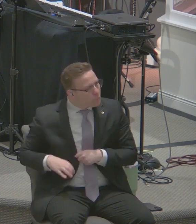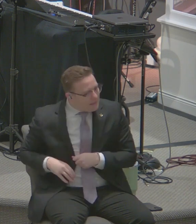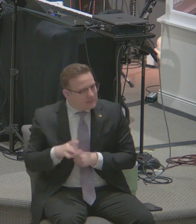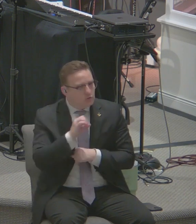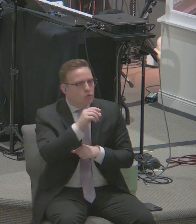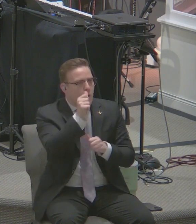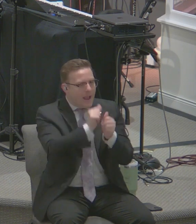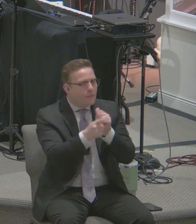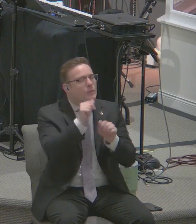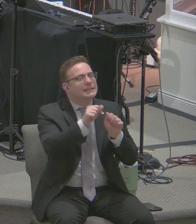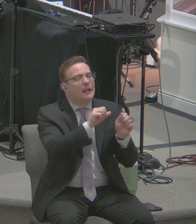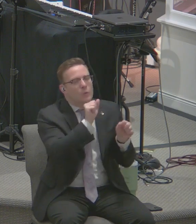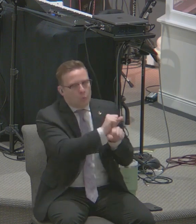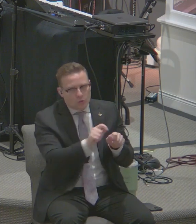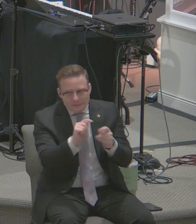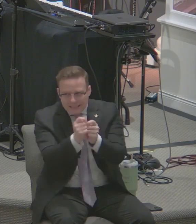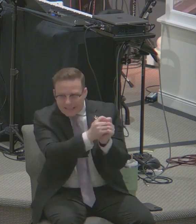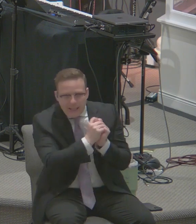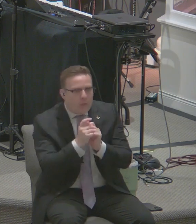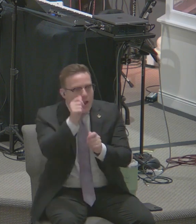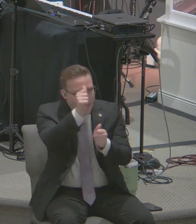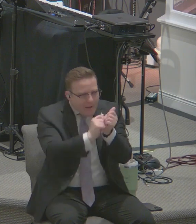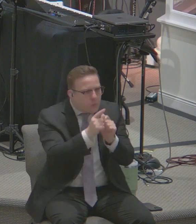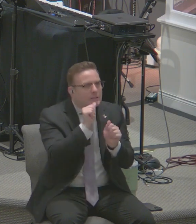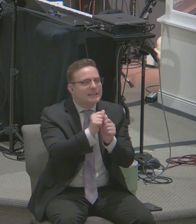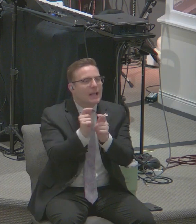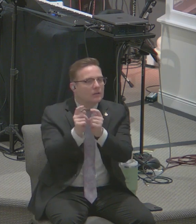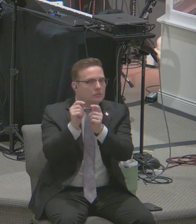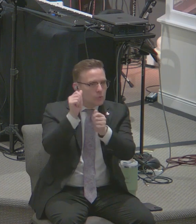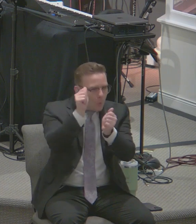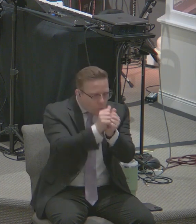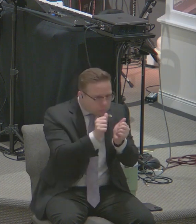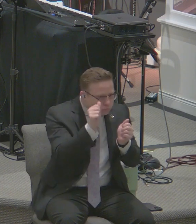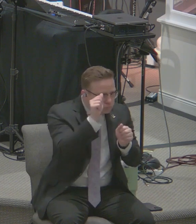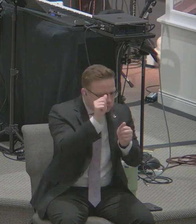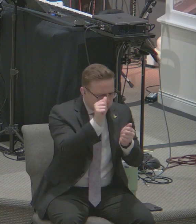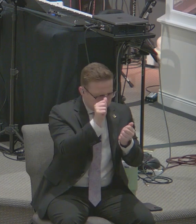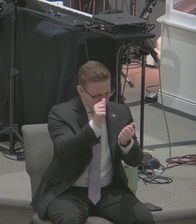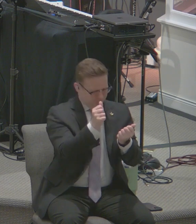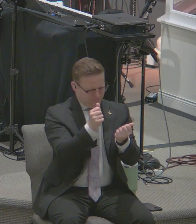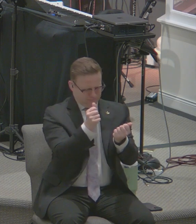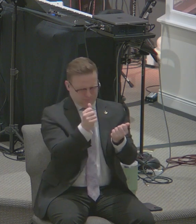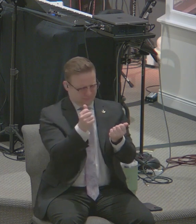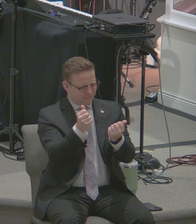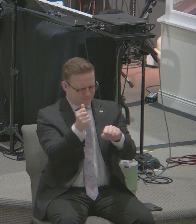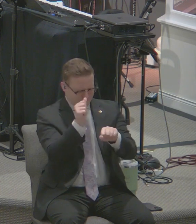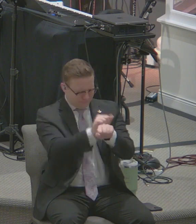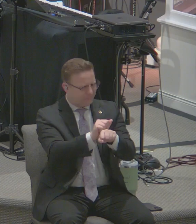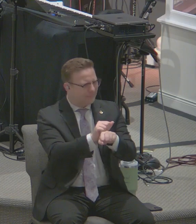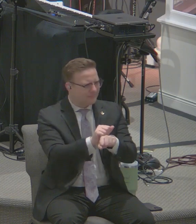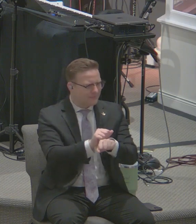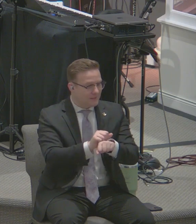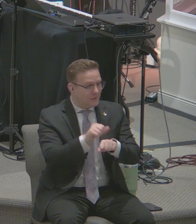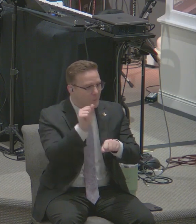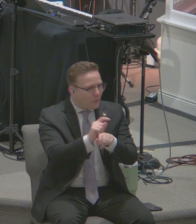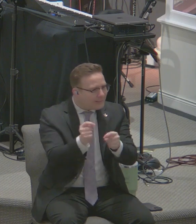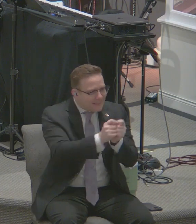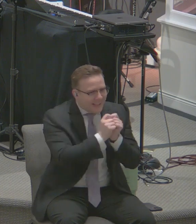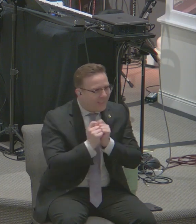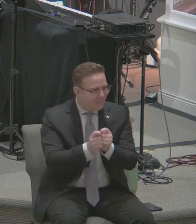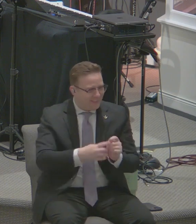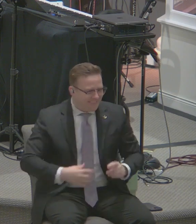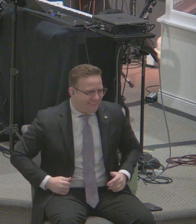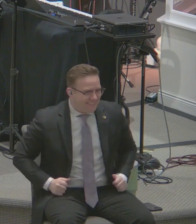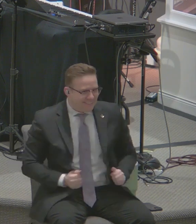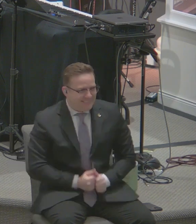every part could do its part so that God's will could be done in the community, in our families, and in our individual